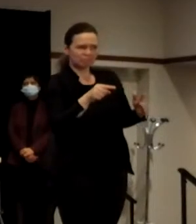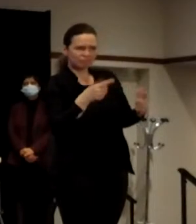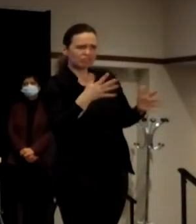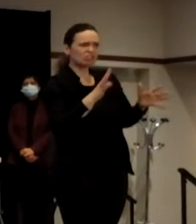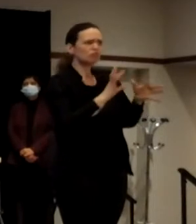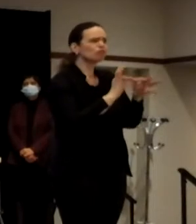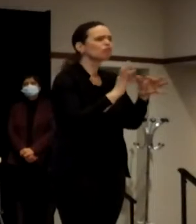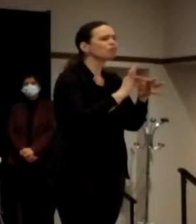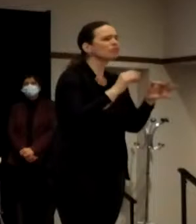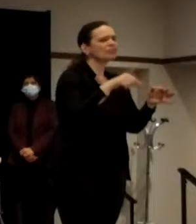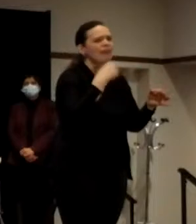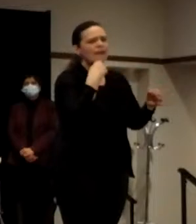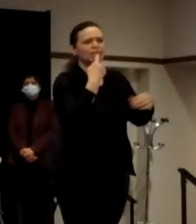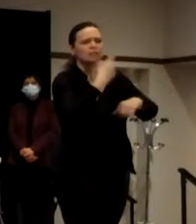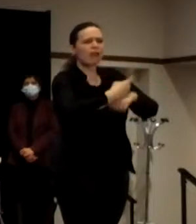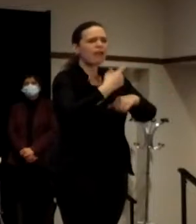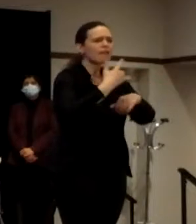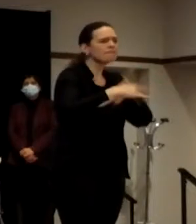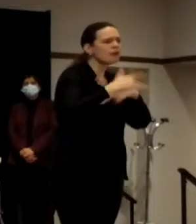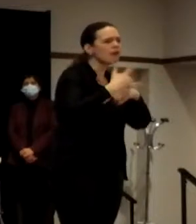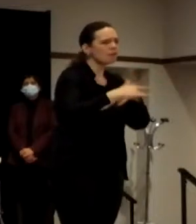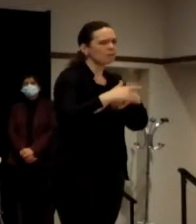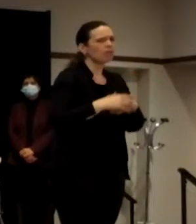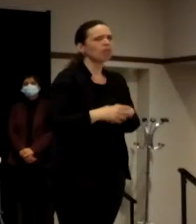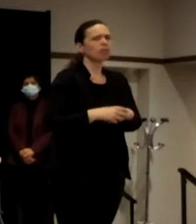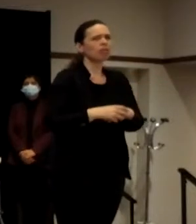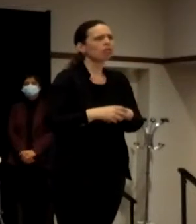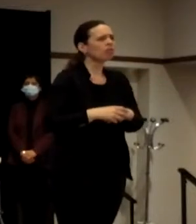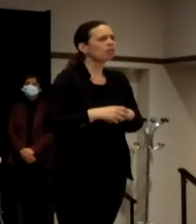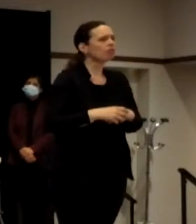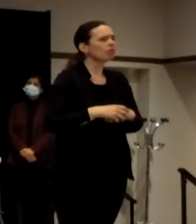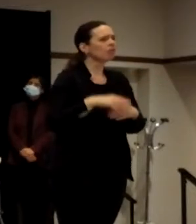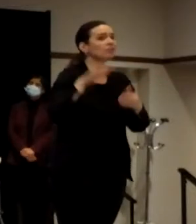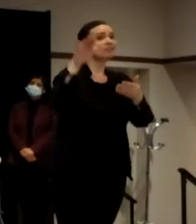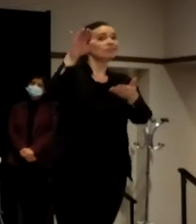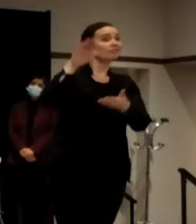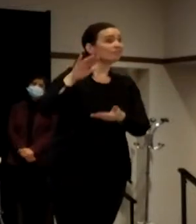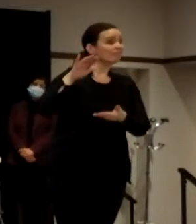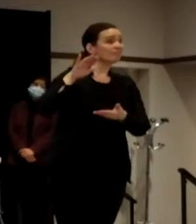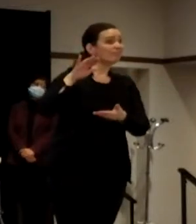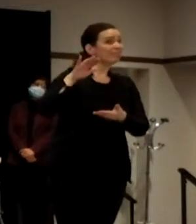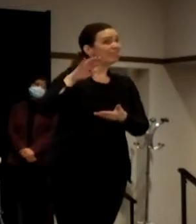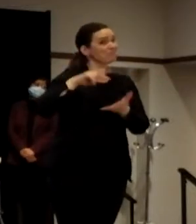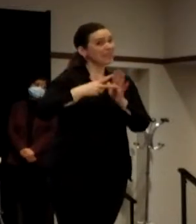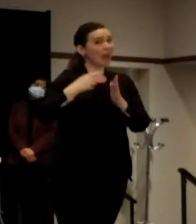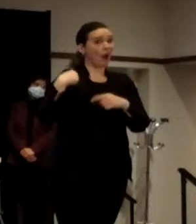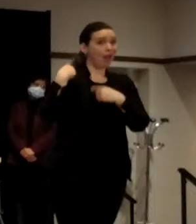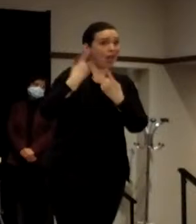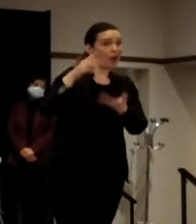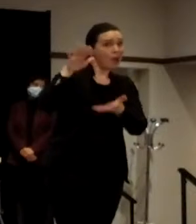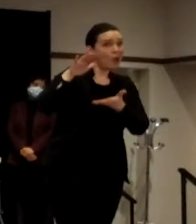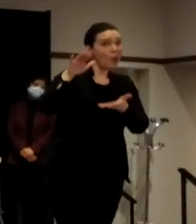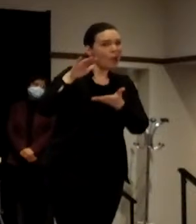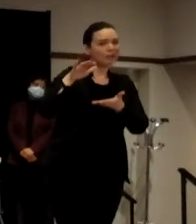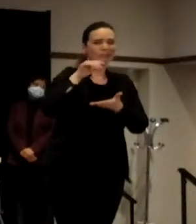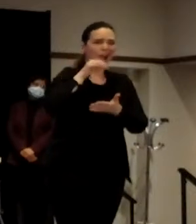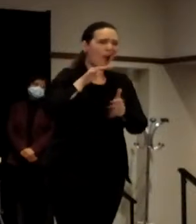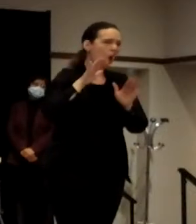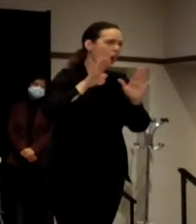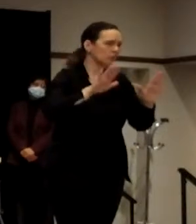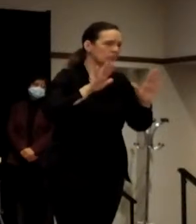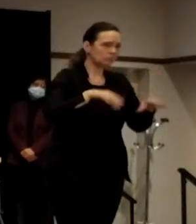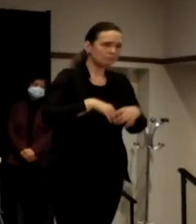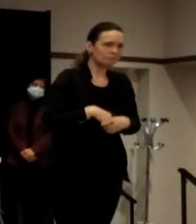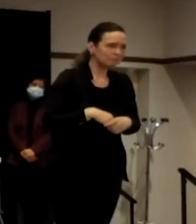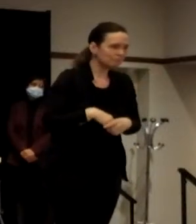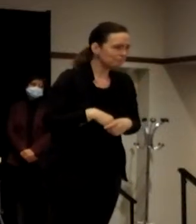thing, a lot of anticipation. Supply wasn't as great. And so then people knew we're releasing midday when we got the vaccine,